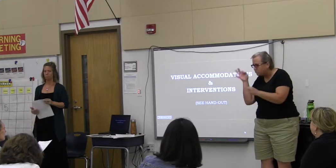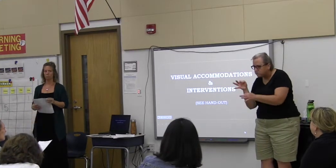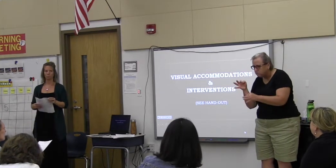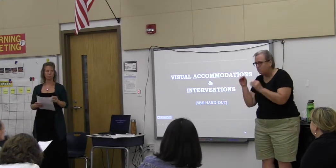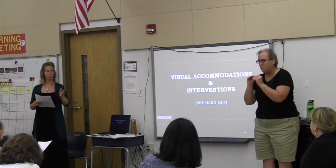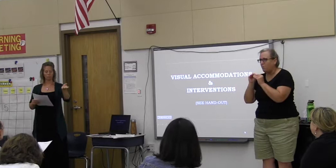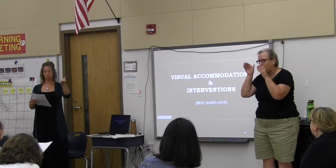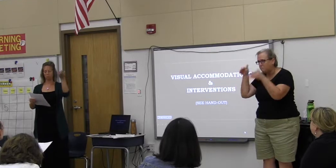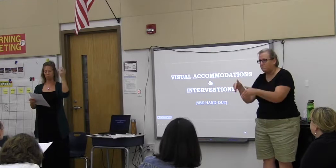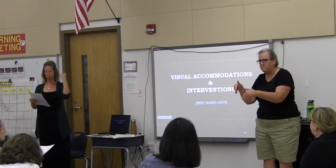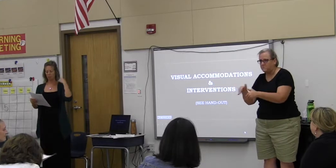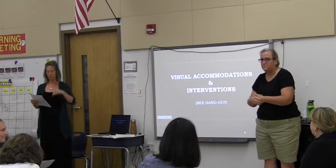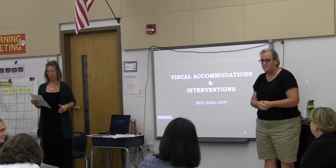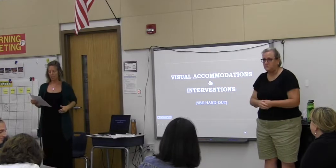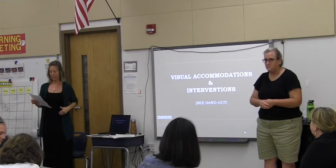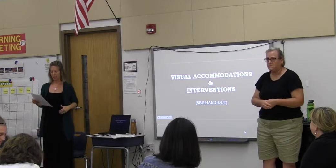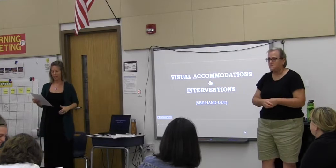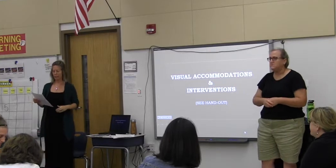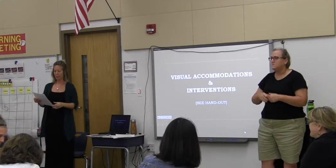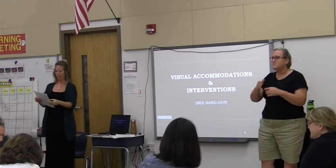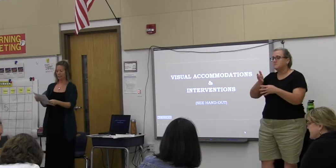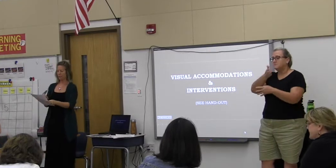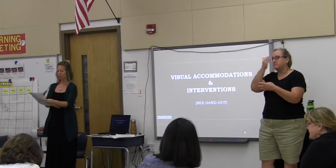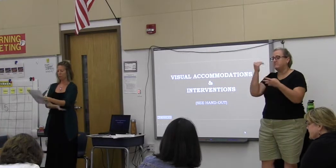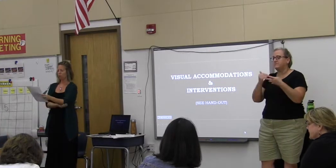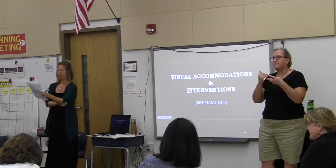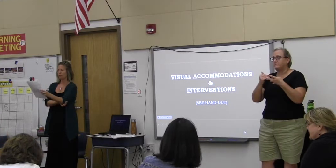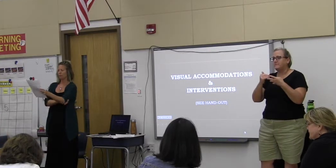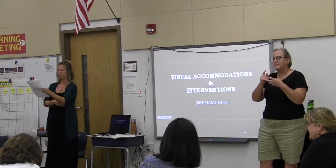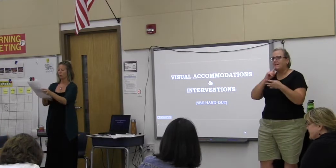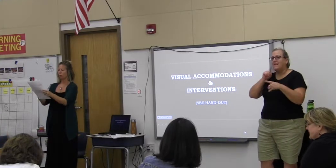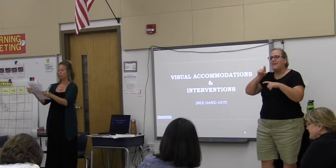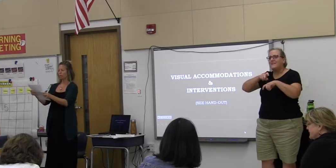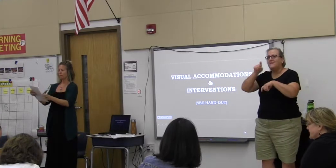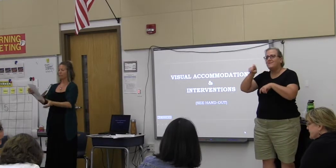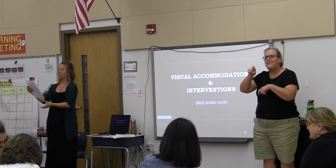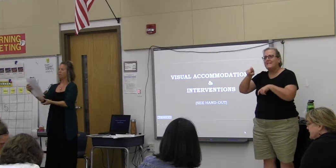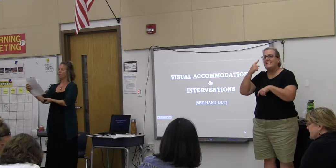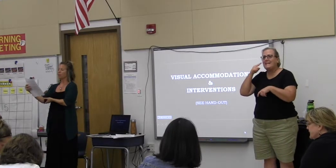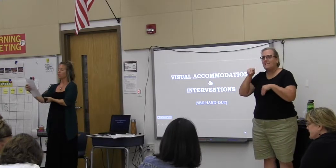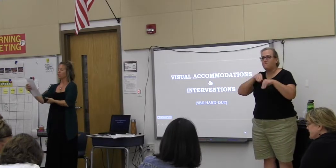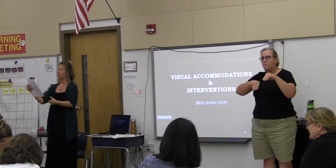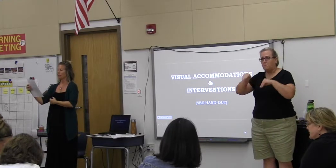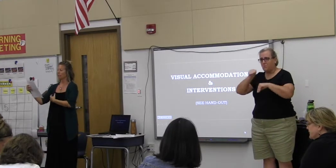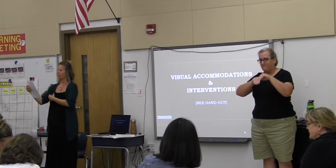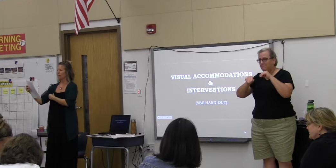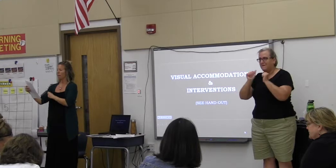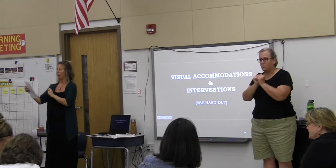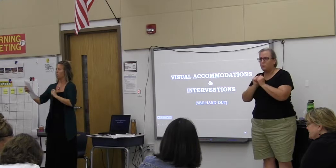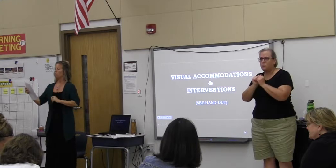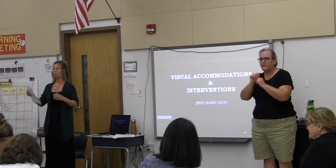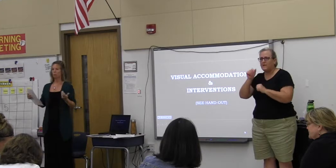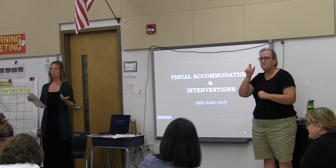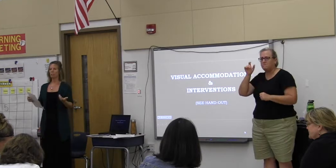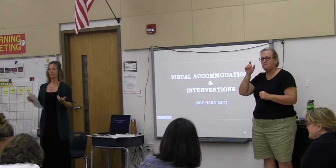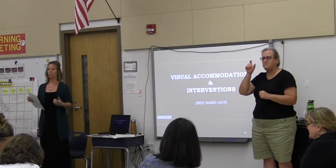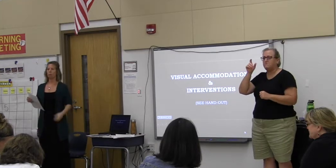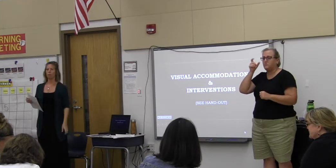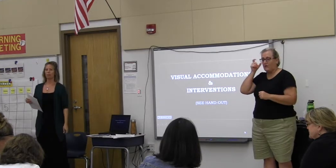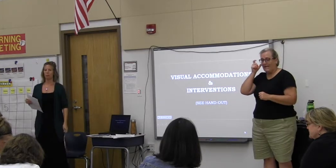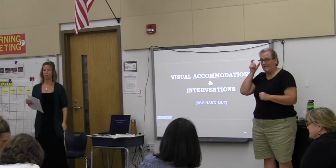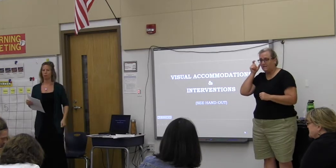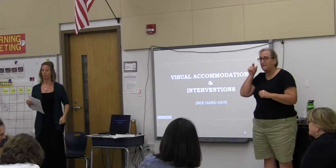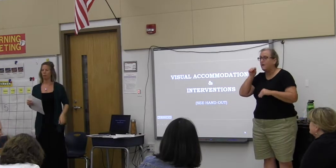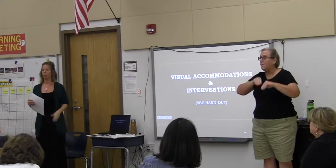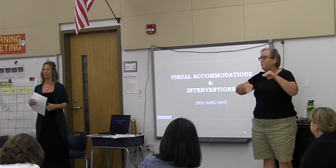Okay? The next area, need for movement with Jaden. Movement's really just going